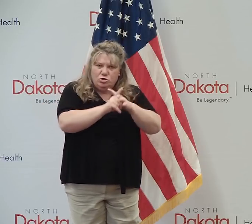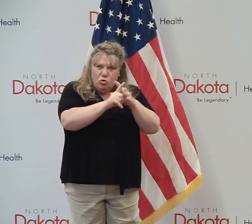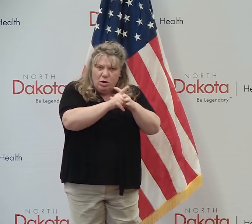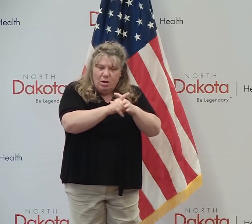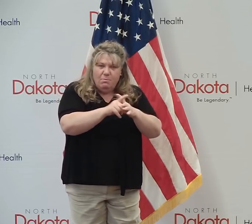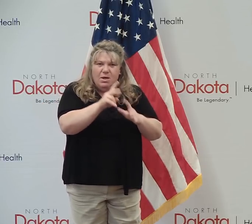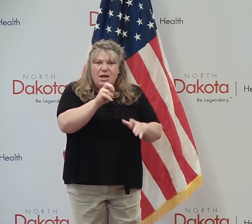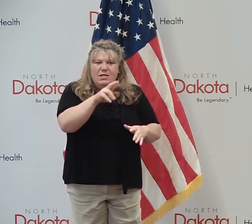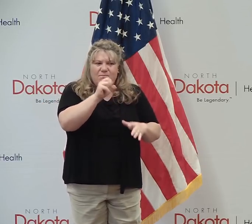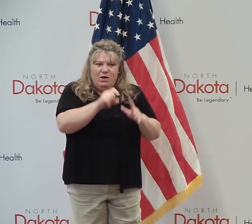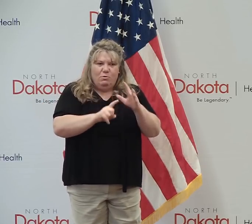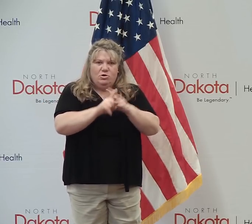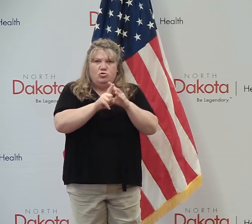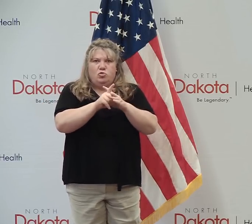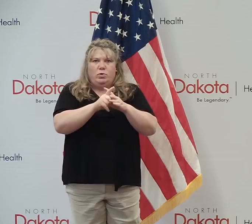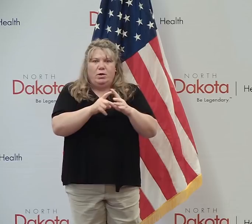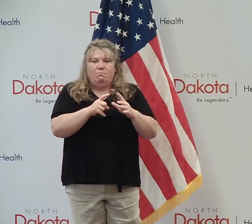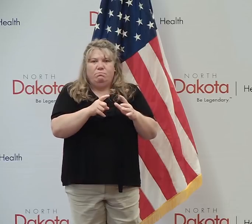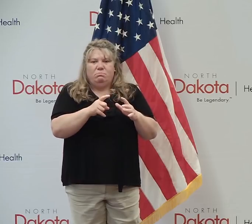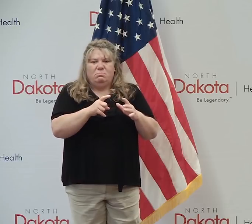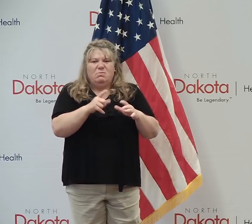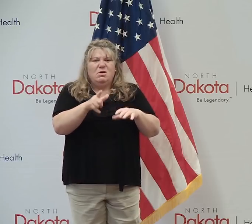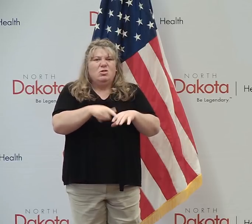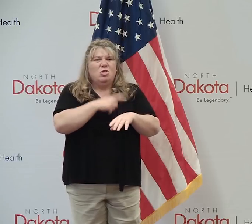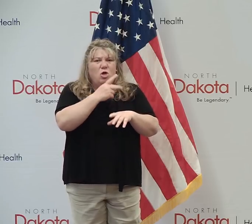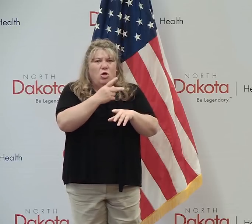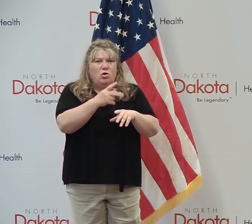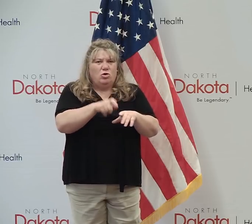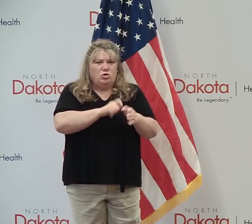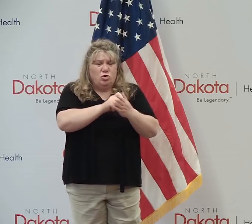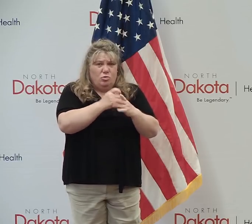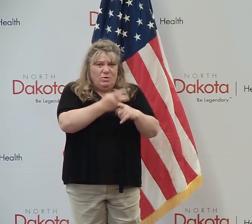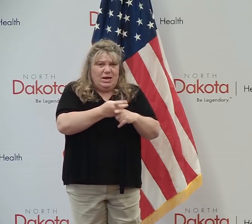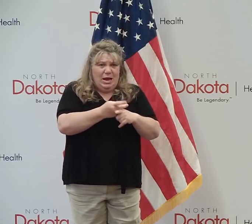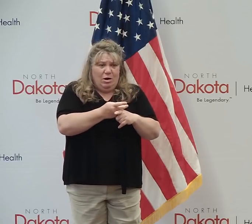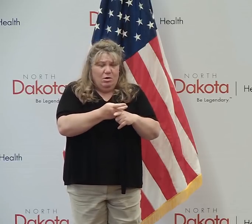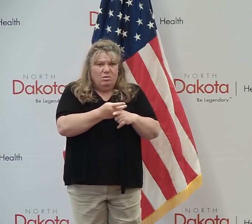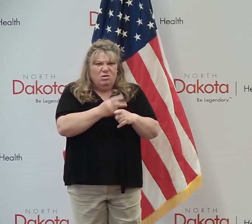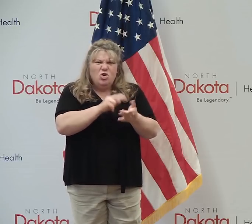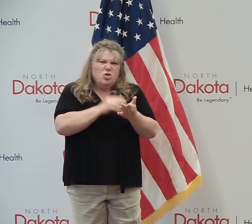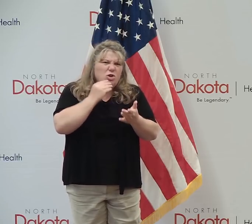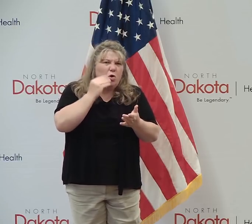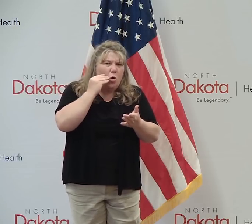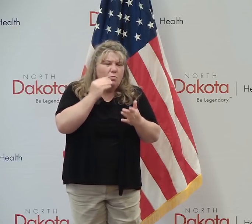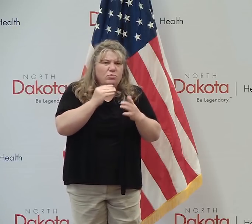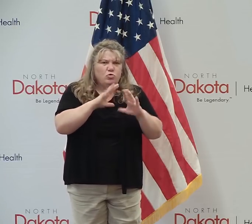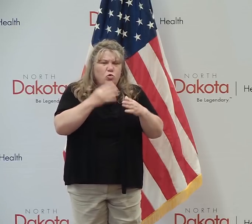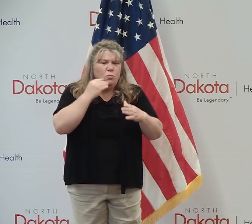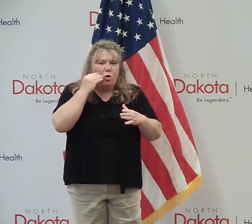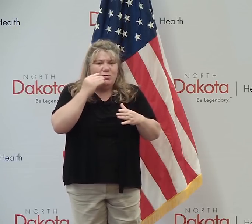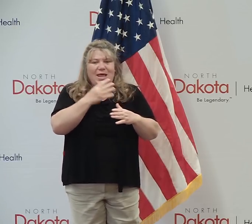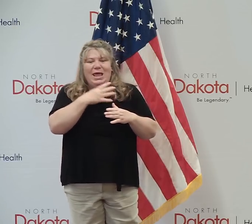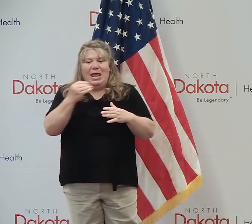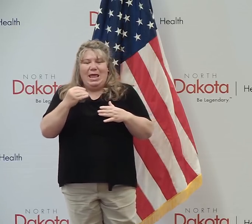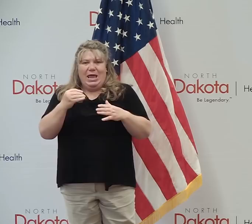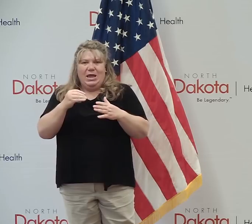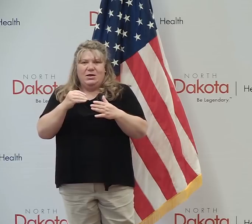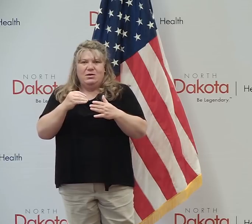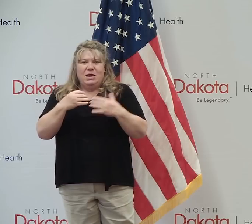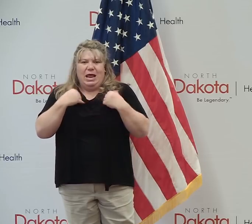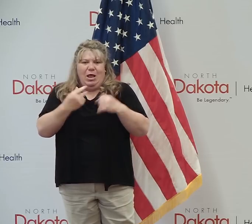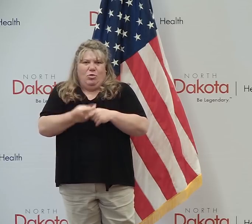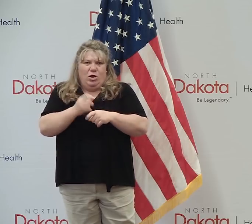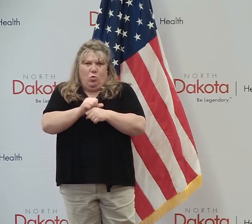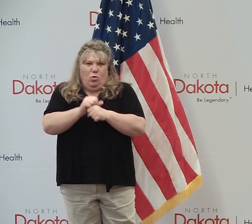And the virus, if it's showing up in long-term care and in healthcare workers, then that's where it makes sense for us to do